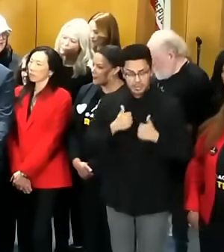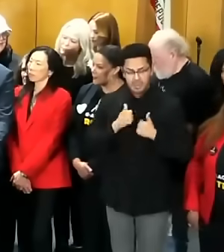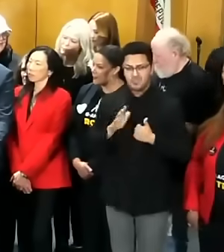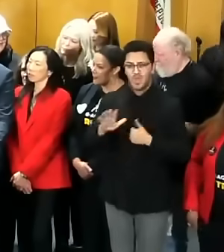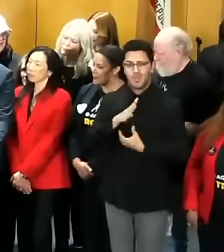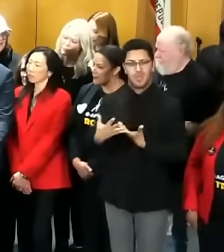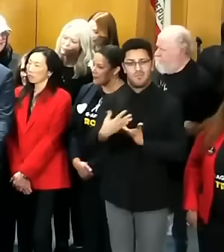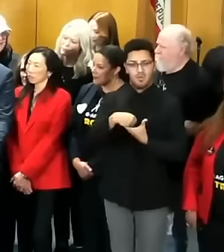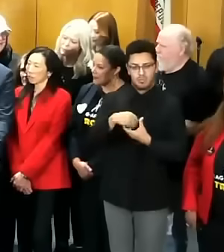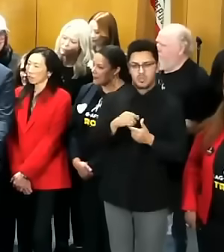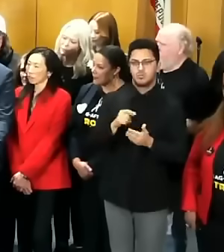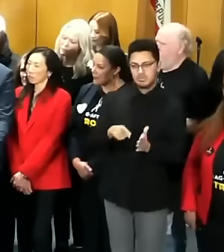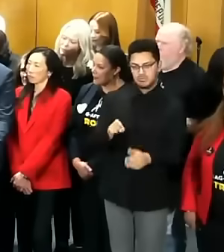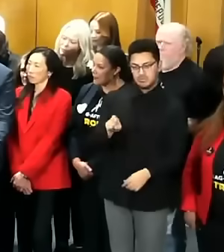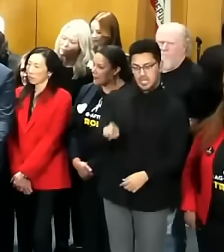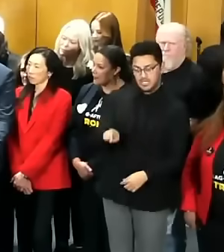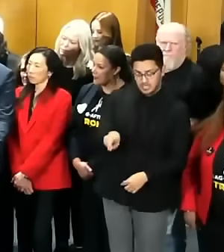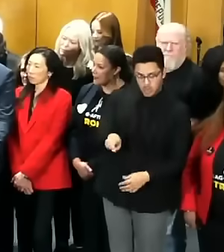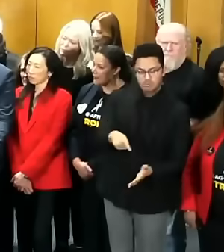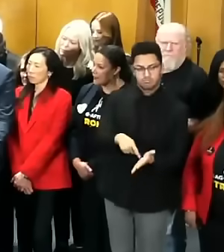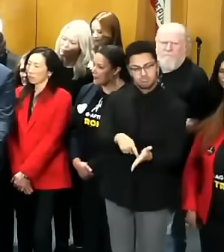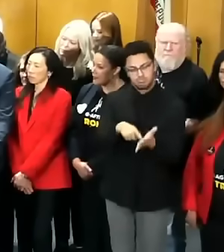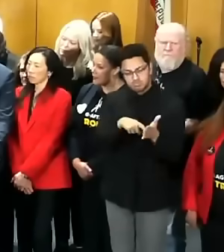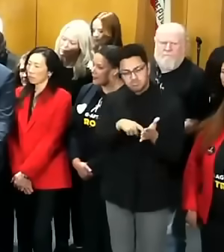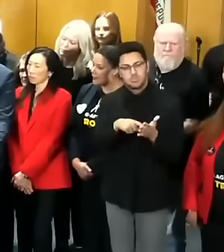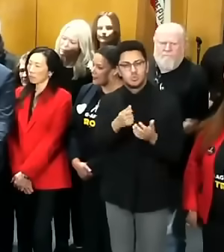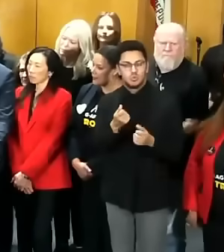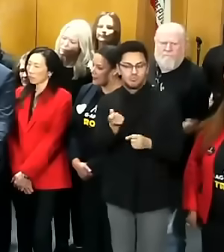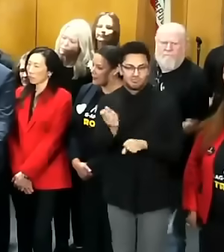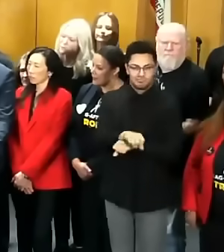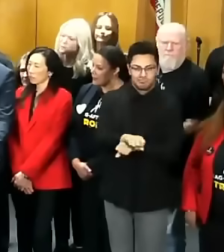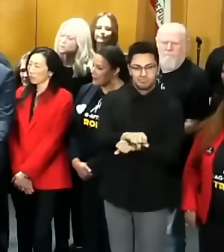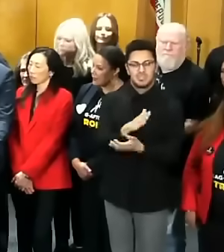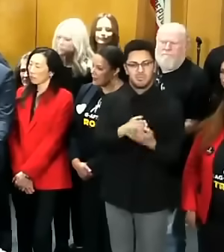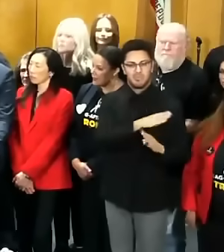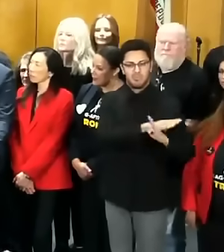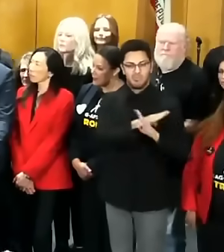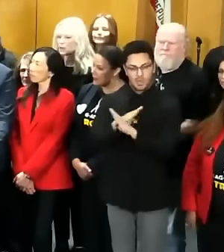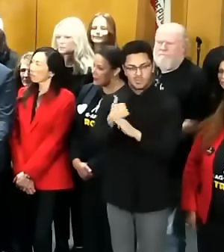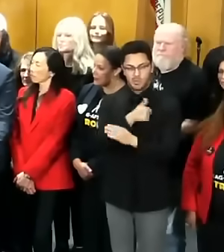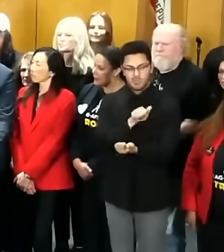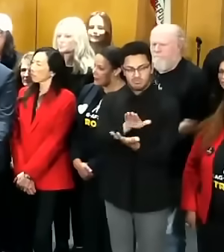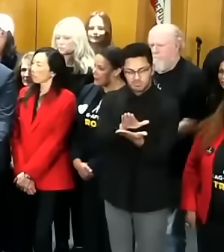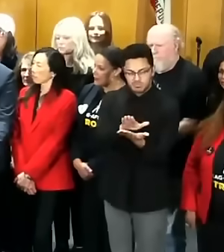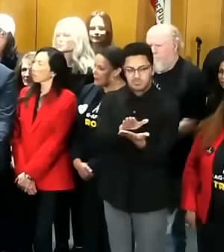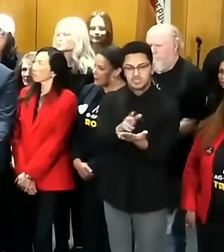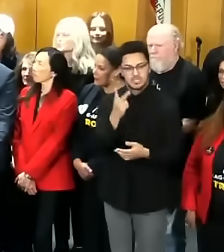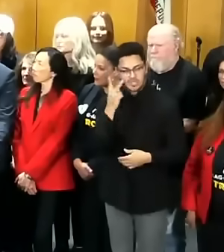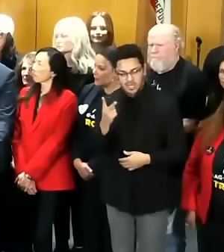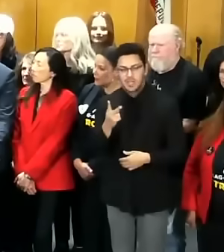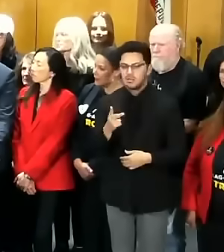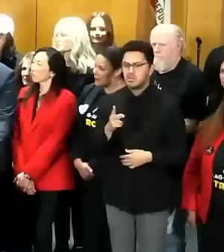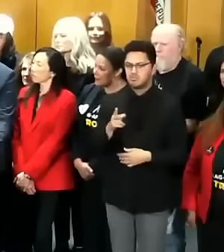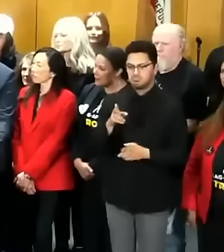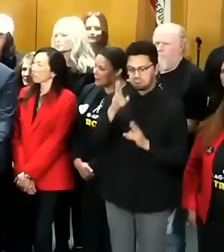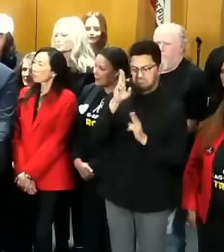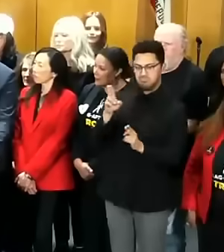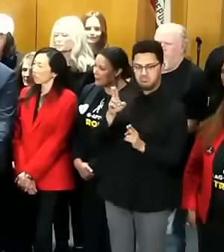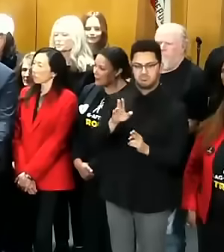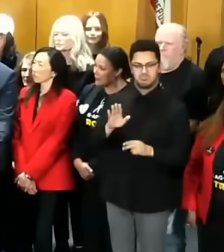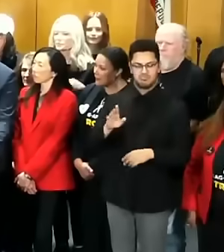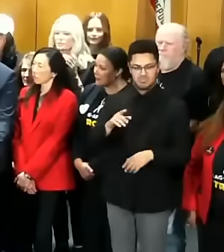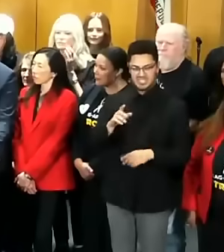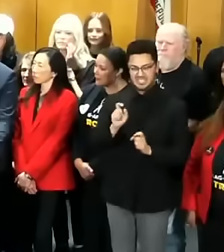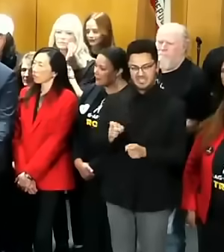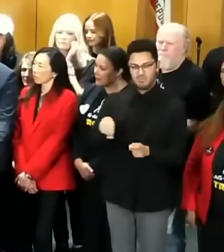was necessary to get us over the real hurdles that we faced. And I give them a lot of credit, especially the four of them who